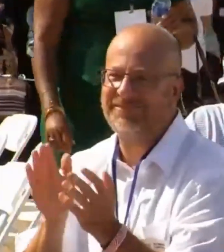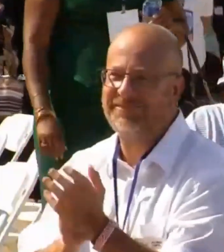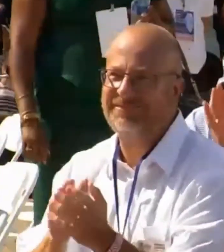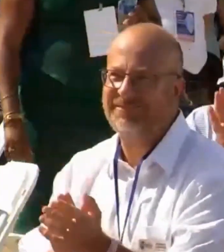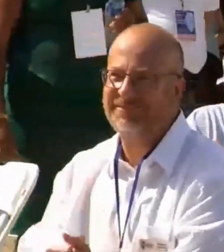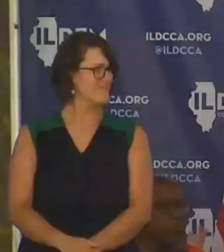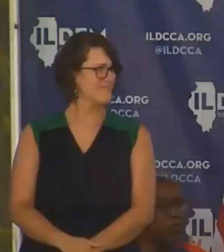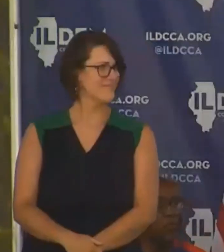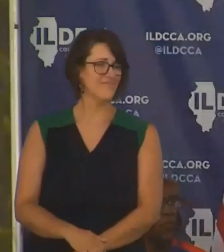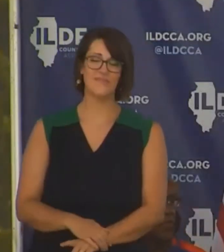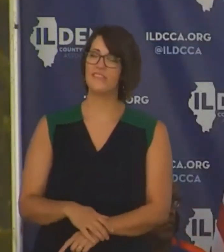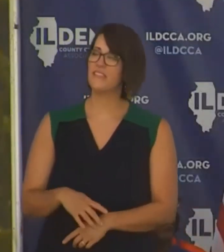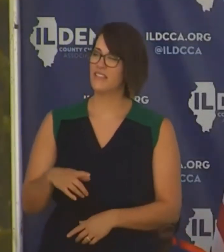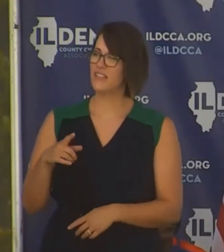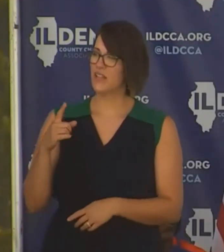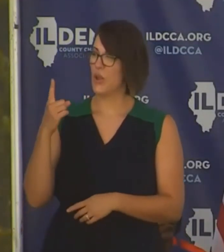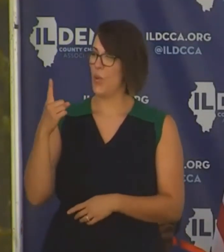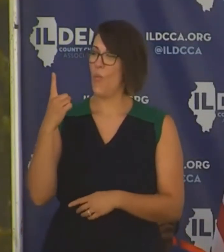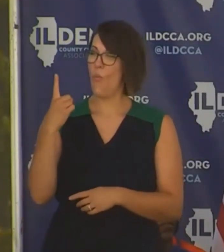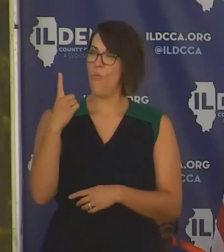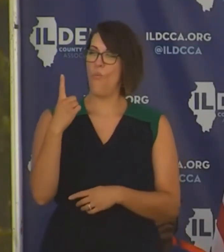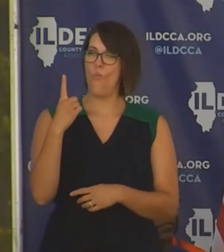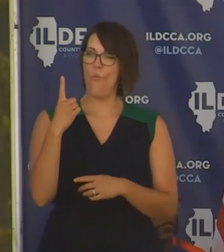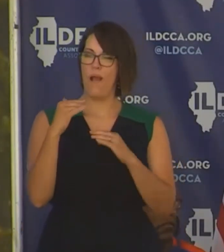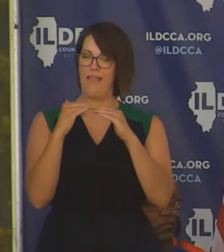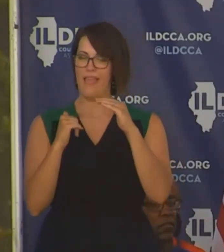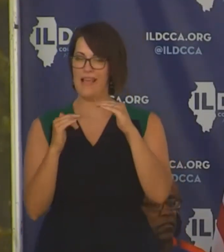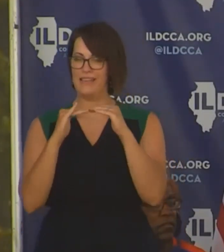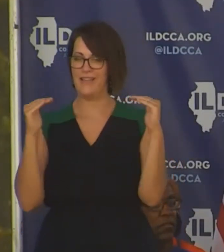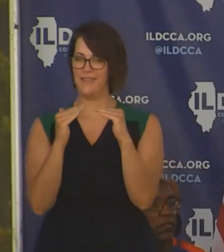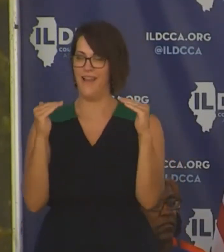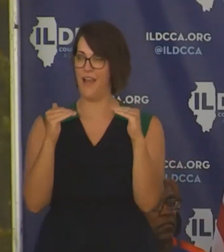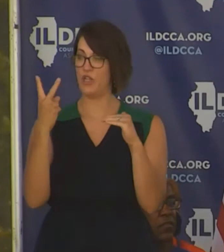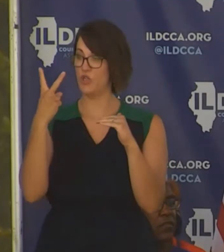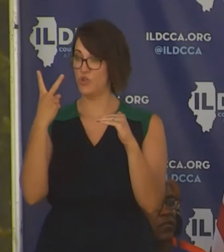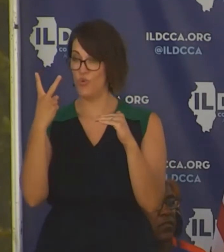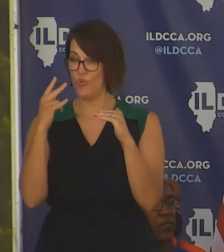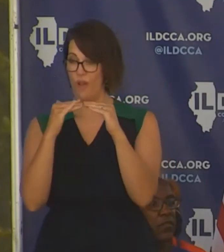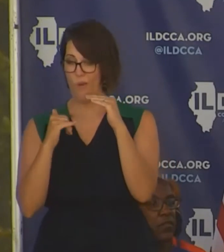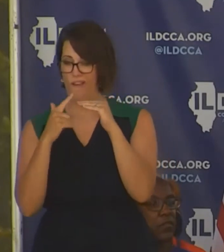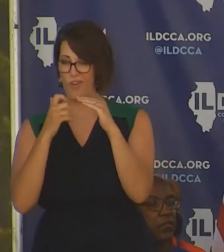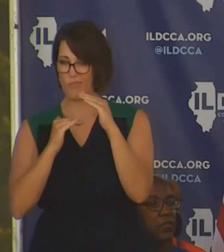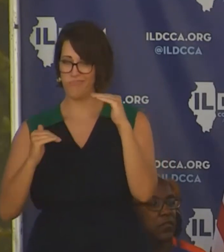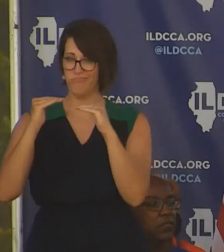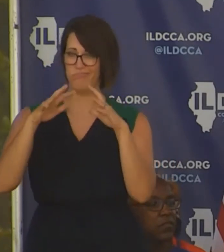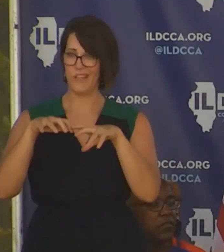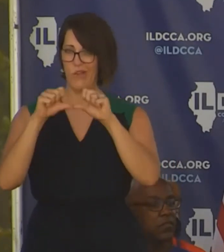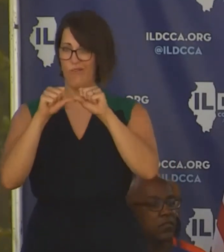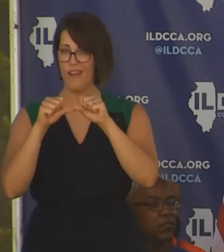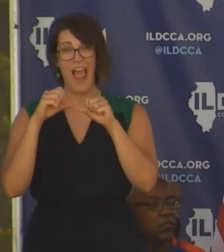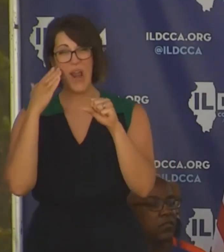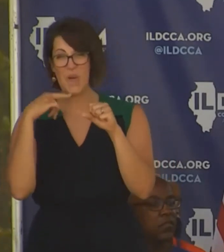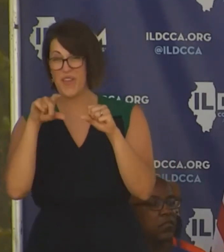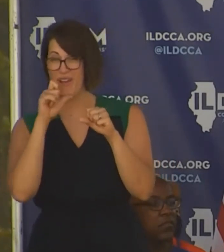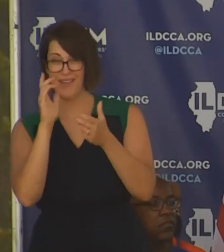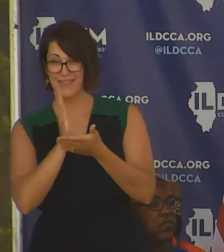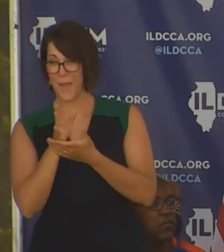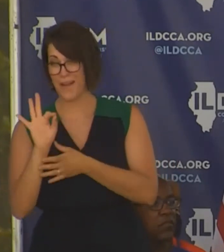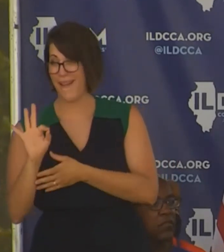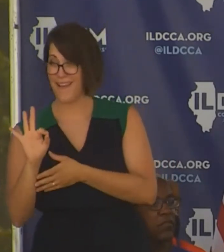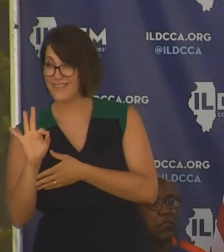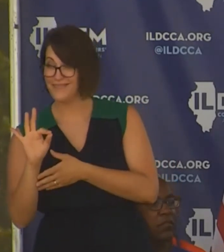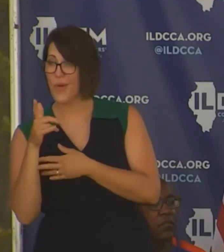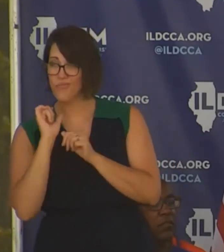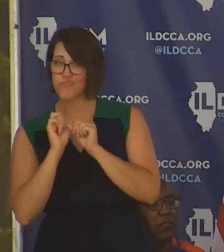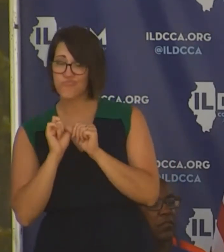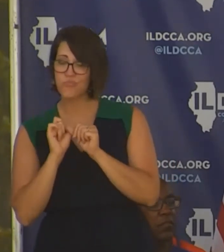They're one shy of tying and 2 from taking over, and I know that they're not stopping at 9. It's a